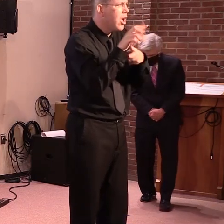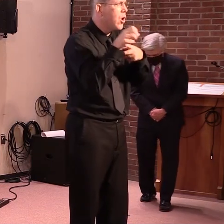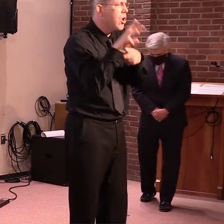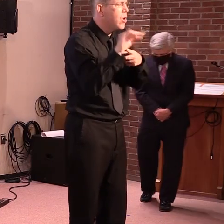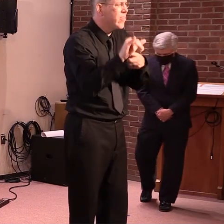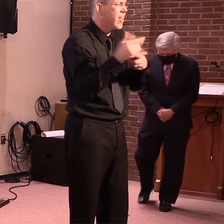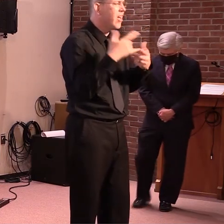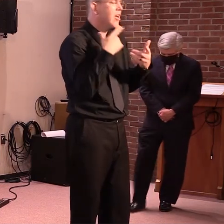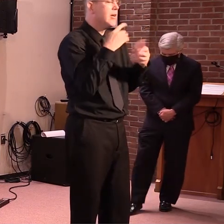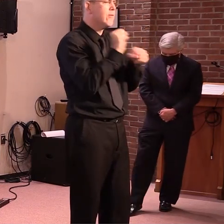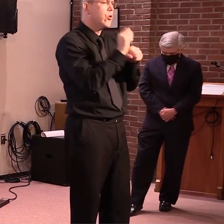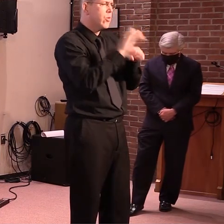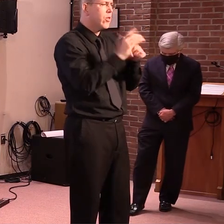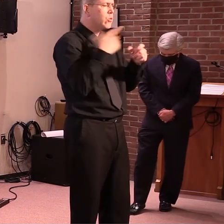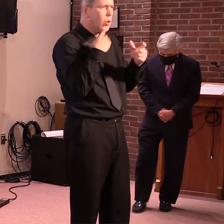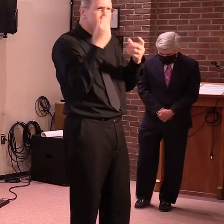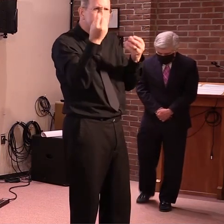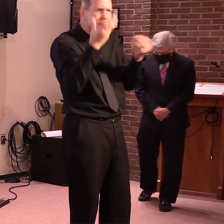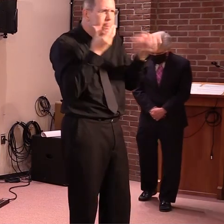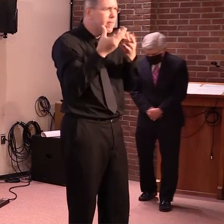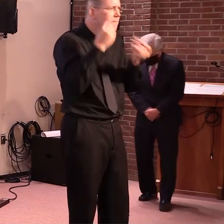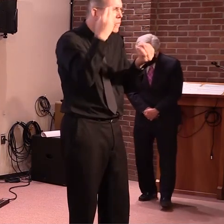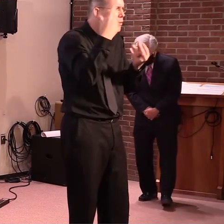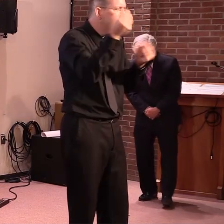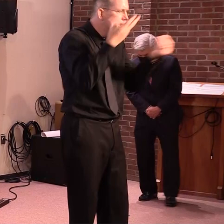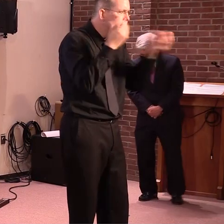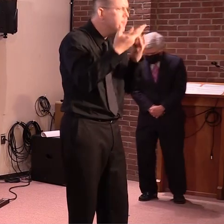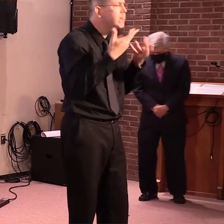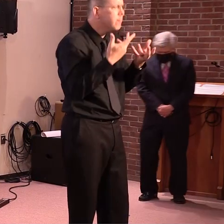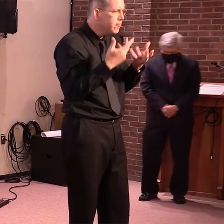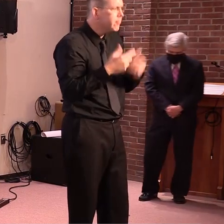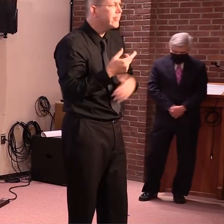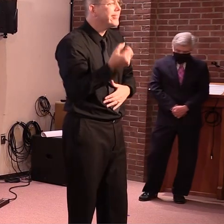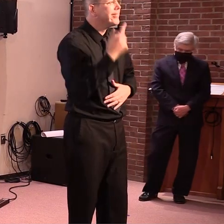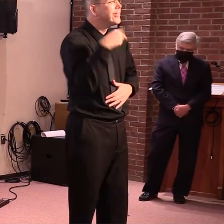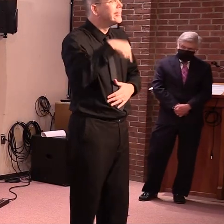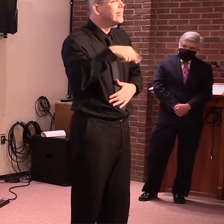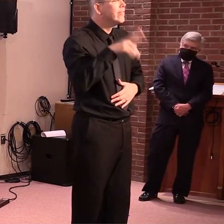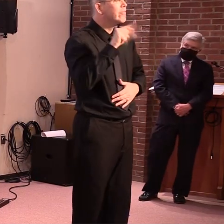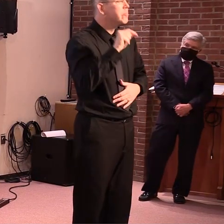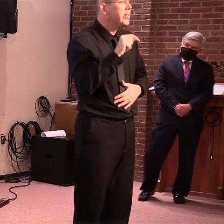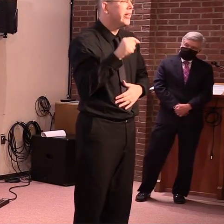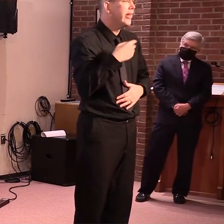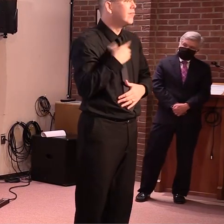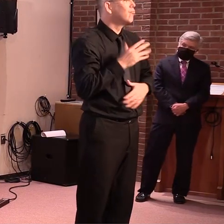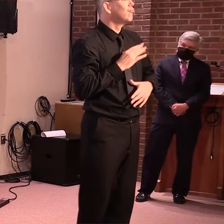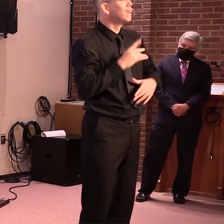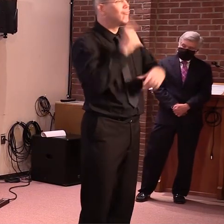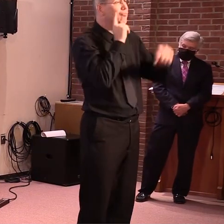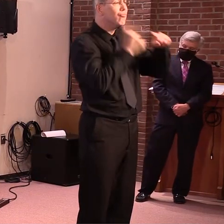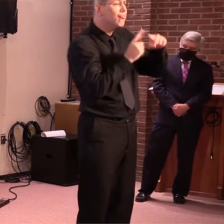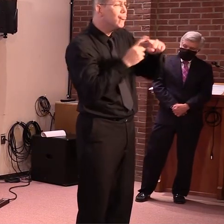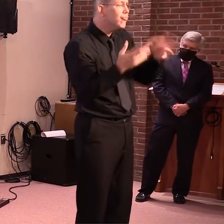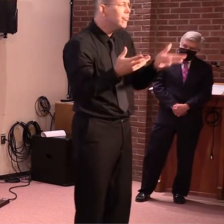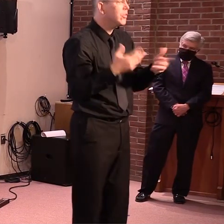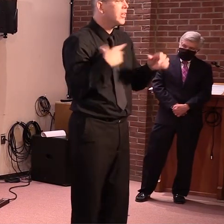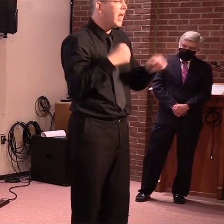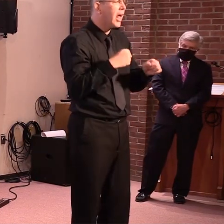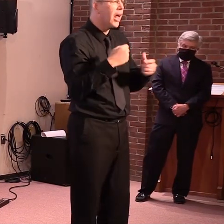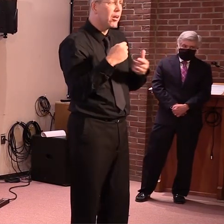engage in. And one of the strengths of Vermont is that we can engage in that as a community with all our stakeholders. So I'm confident we'll be able to resolve that